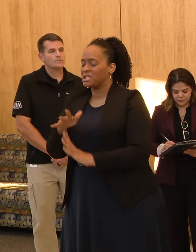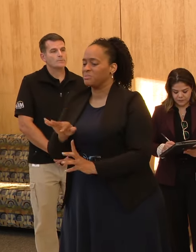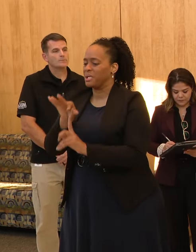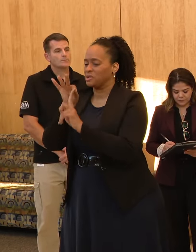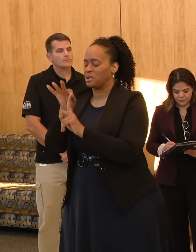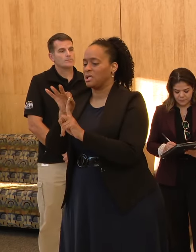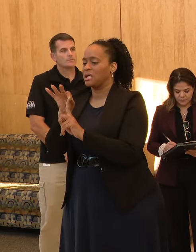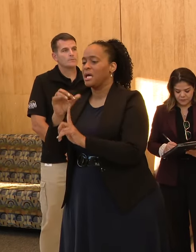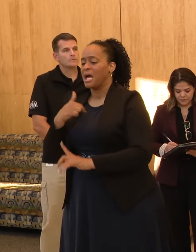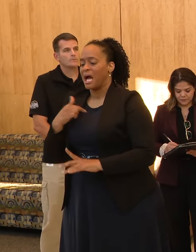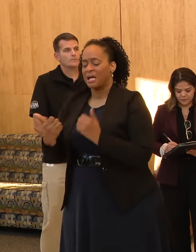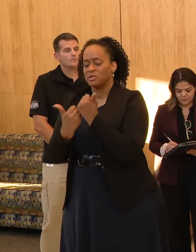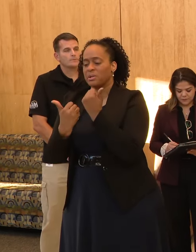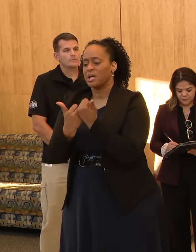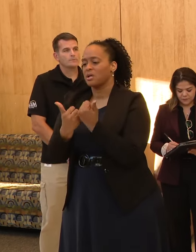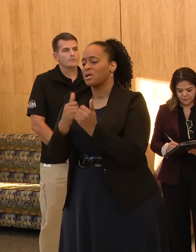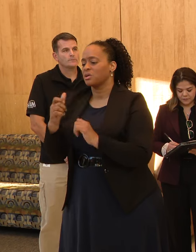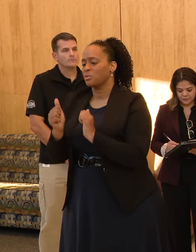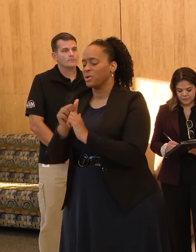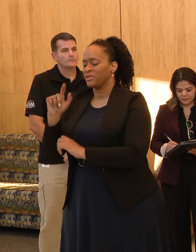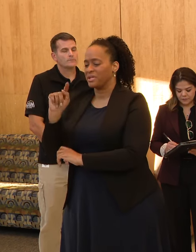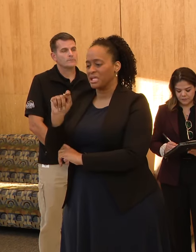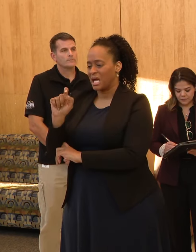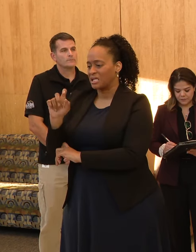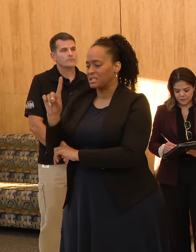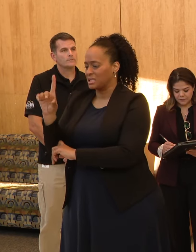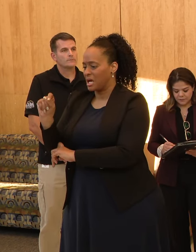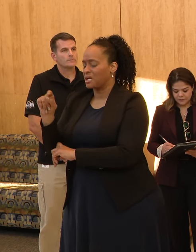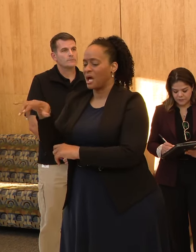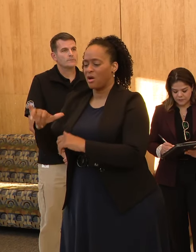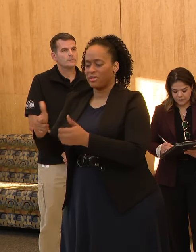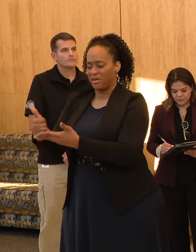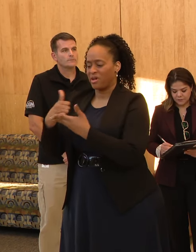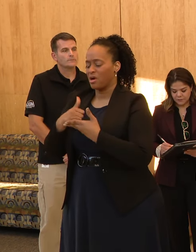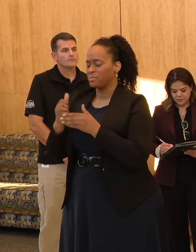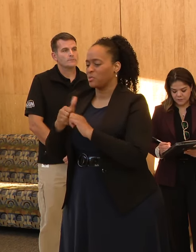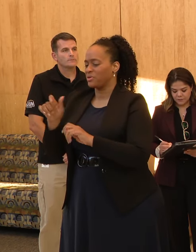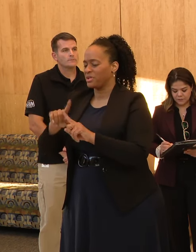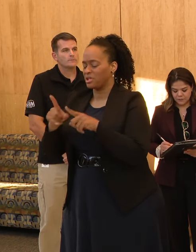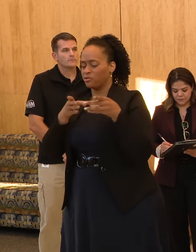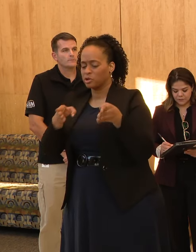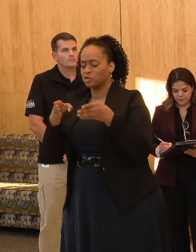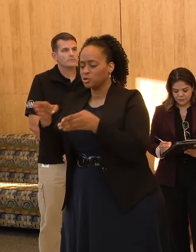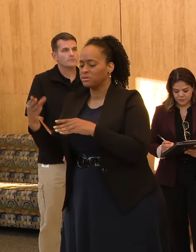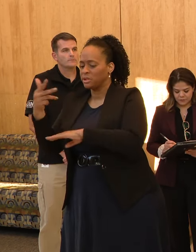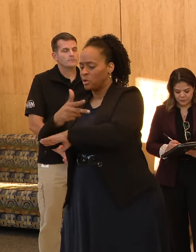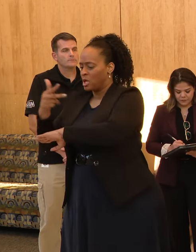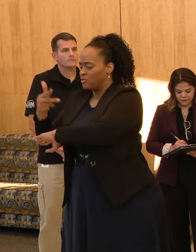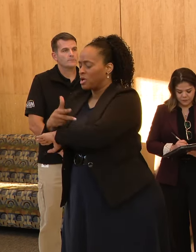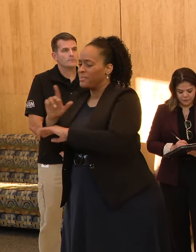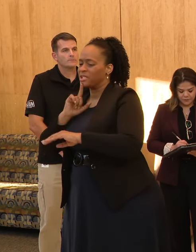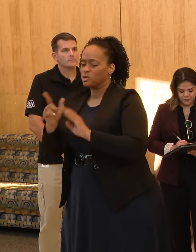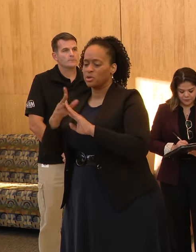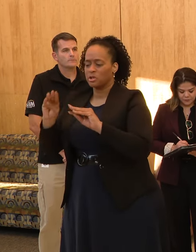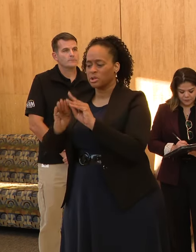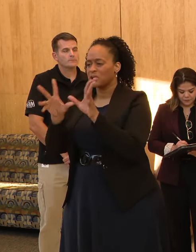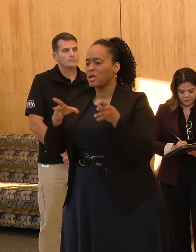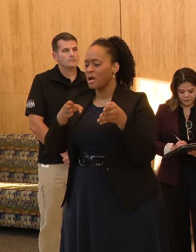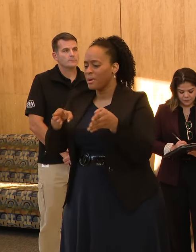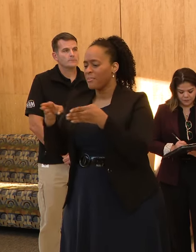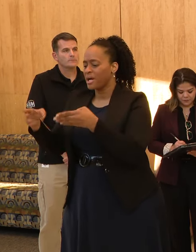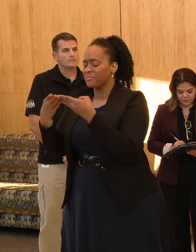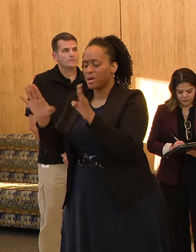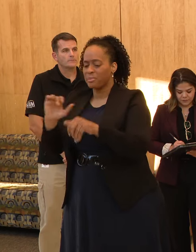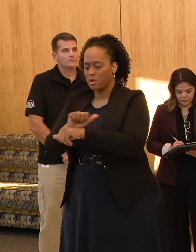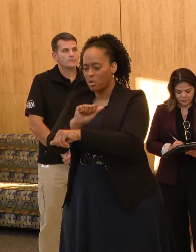especially I echo his sentiments with TxDOT and how they've helped us on the thoroughfares and making sure that there's clear paths. Our public